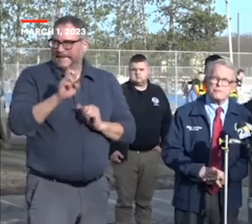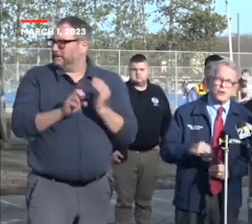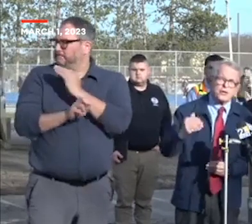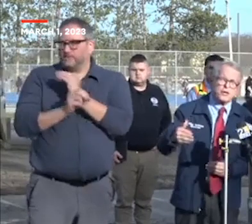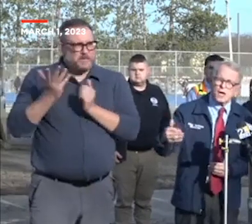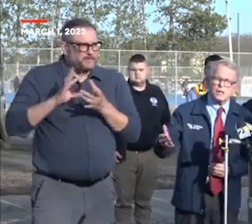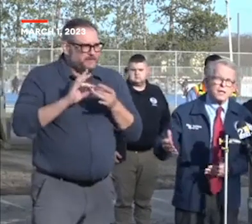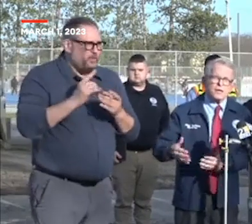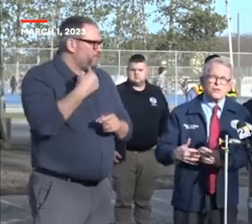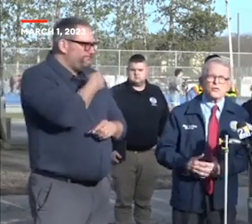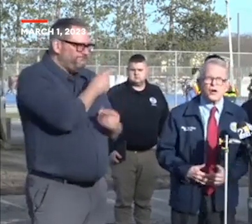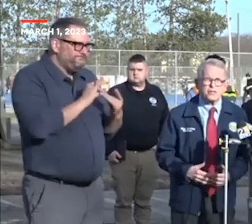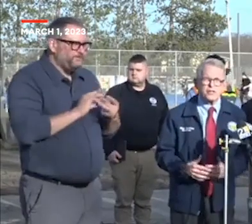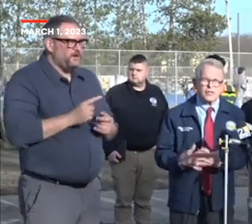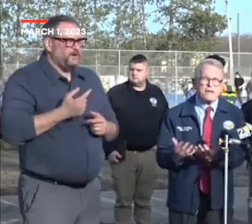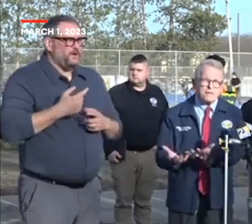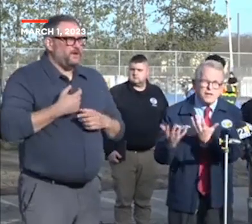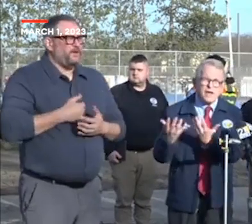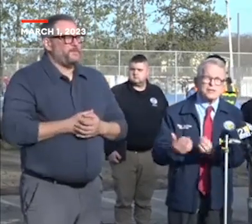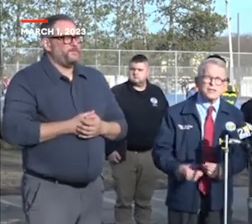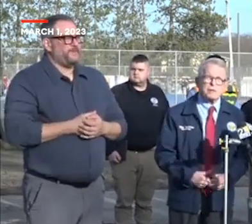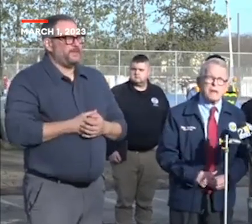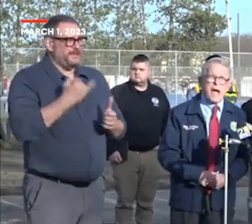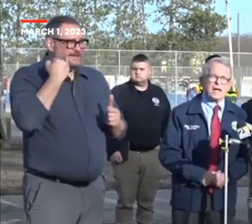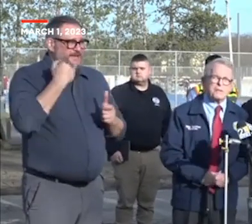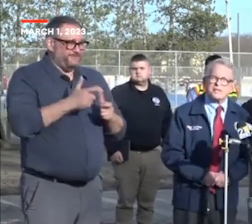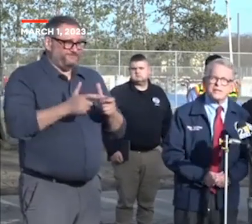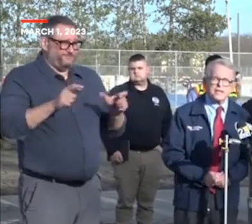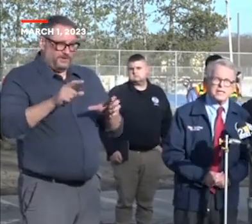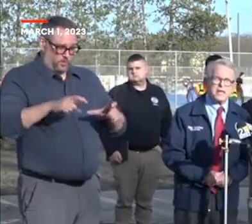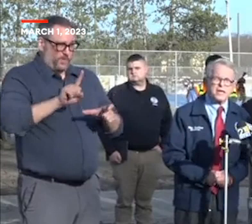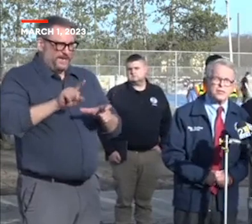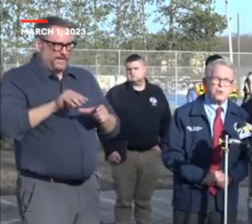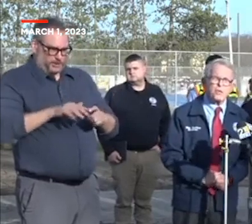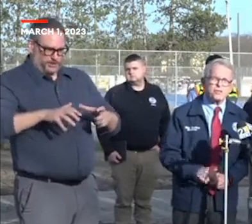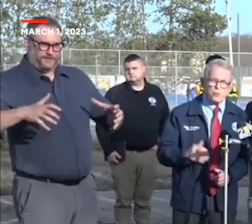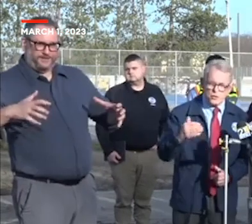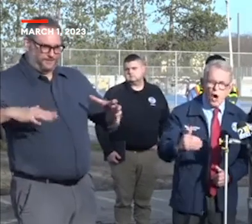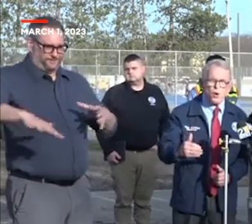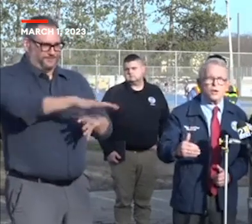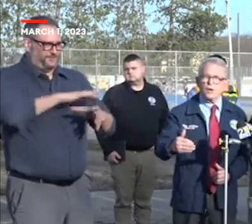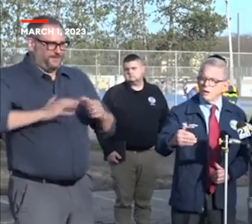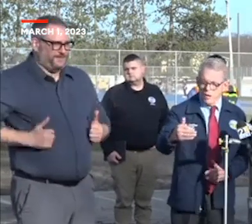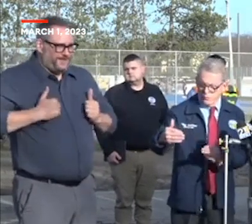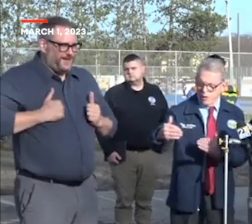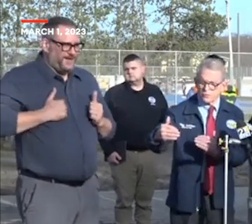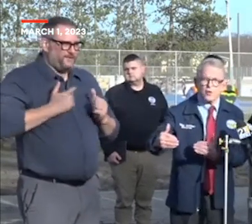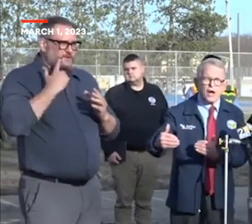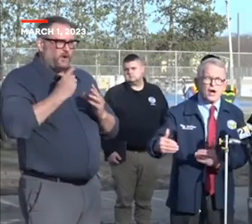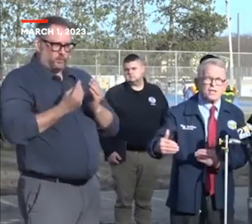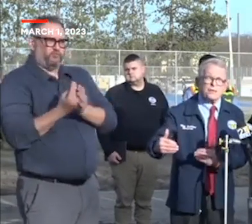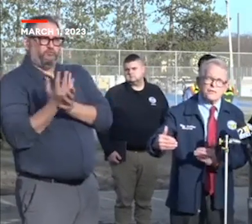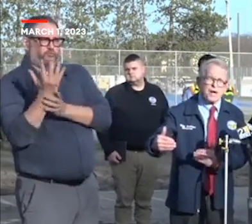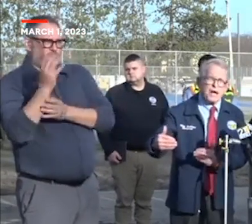that. The further out you get, you know, you're starting to see life is coming back. I mean, it's the indication. But we know that we have